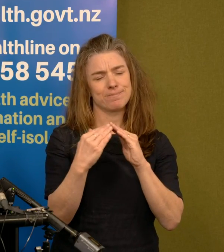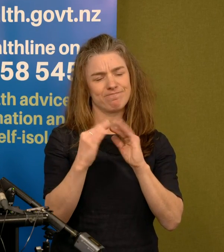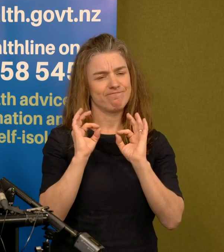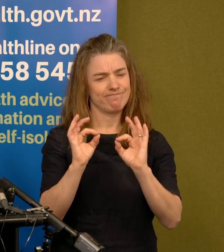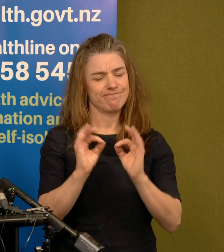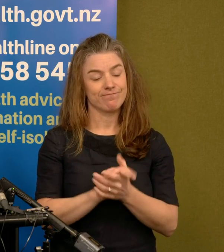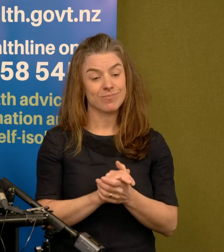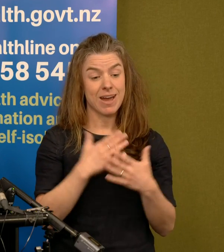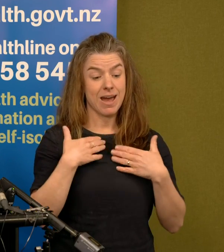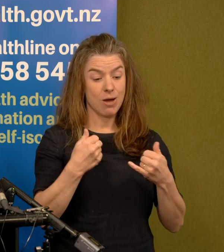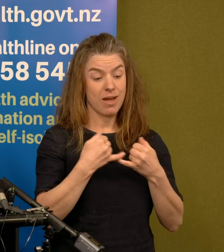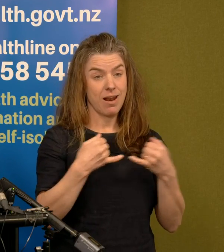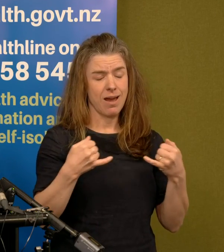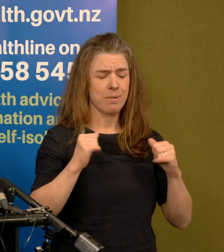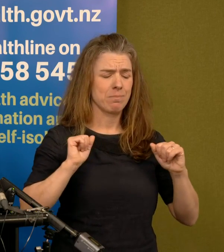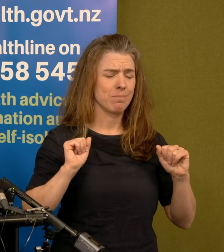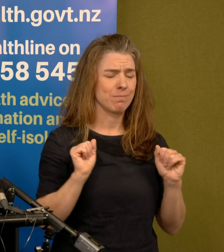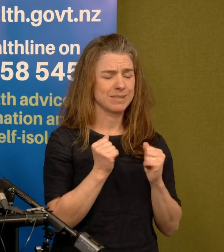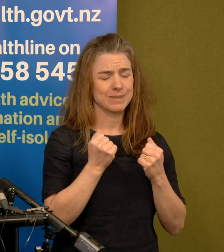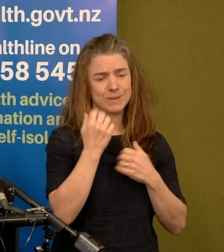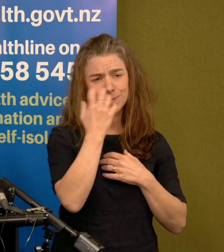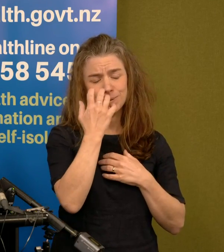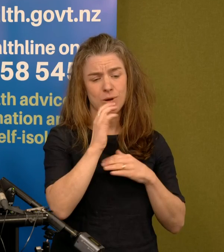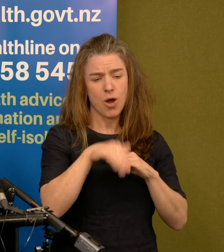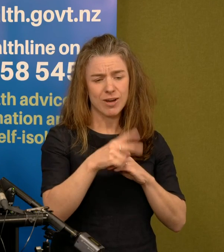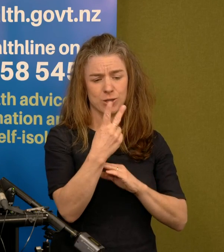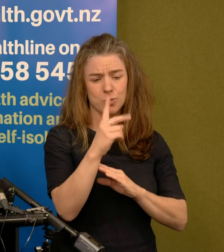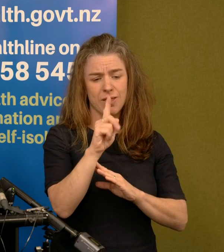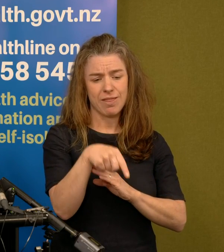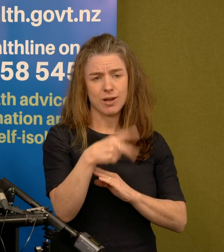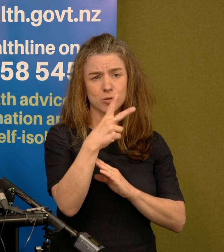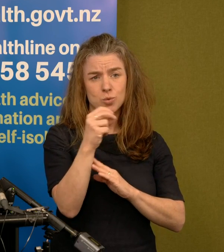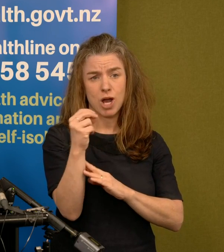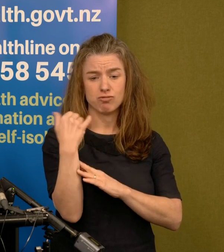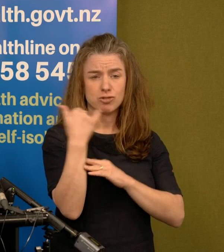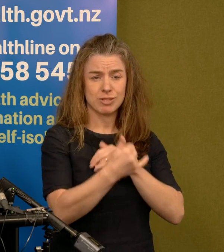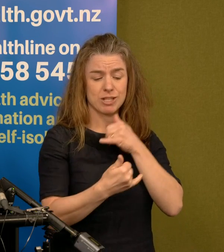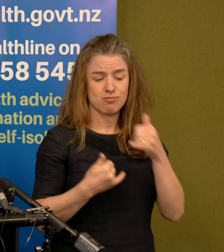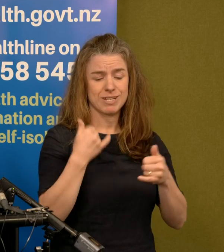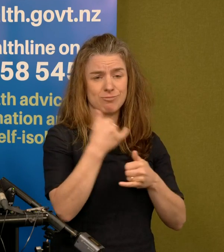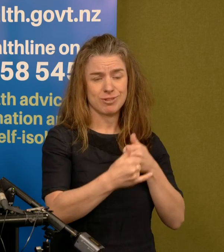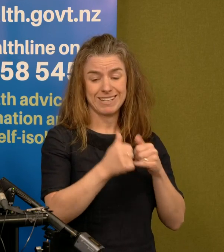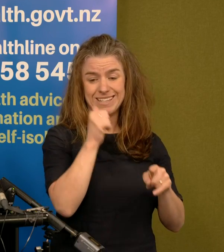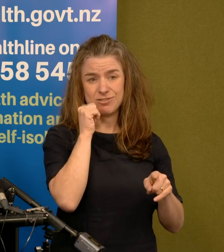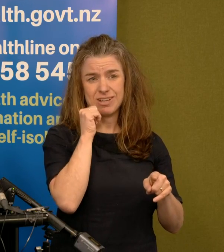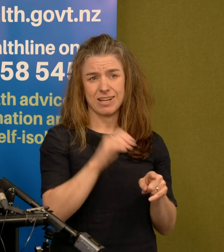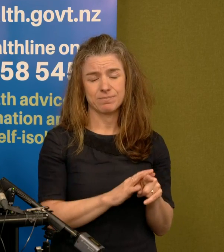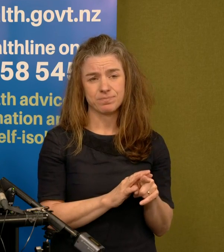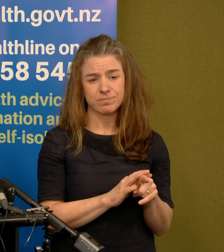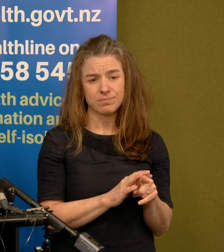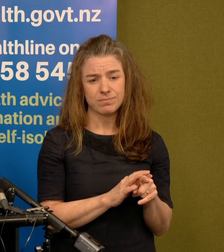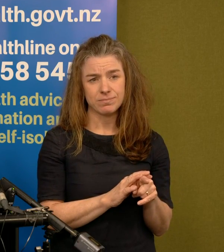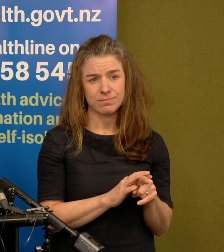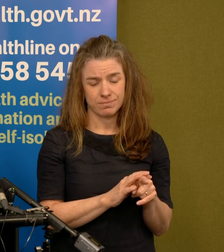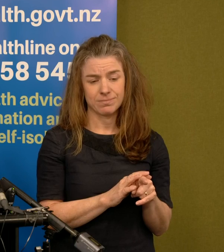Healthline has been busy, very busy, with over 2,200 calls yesterday, double for the same day this